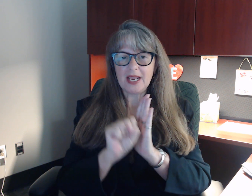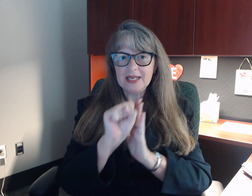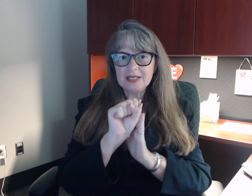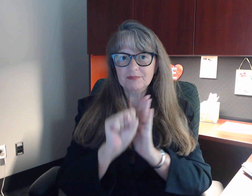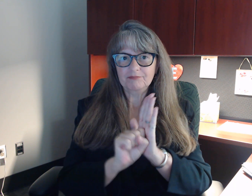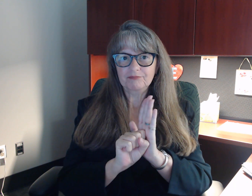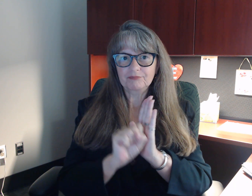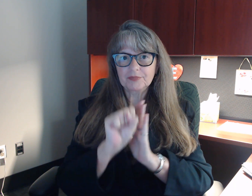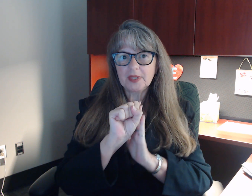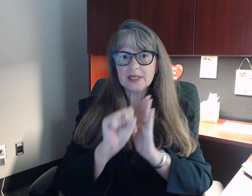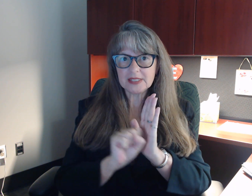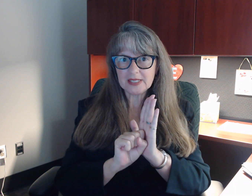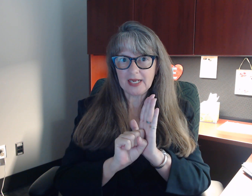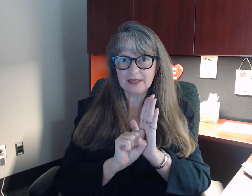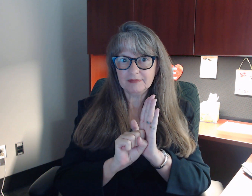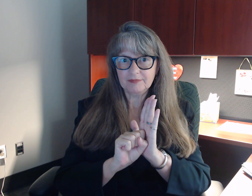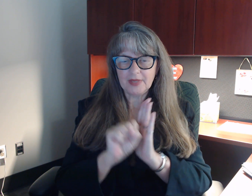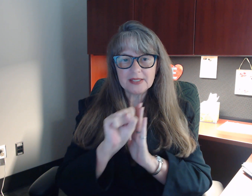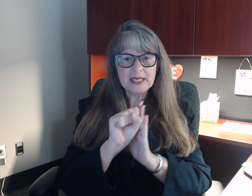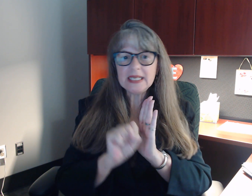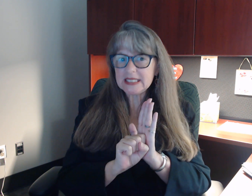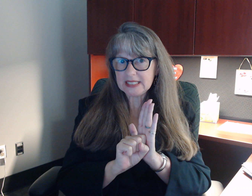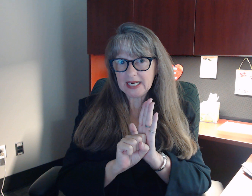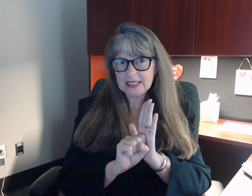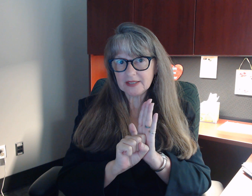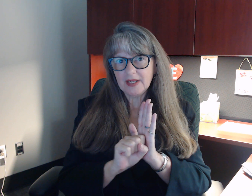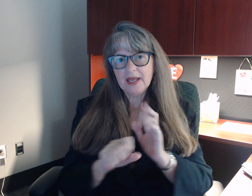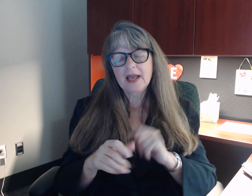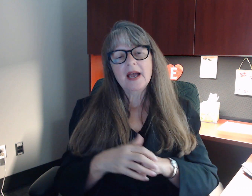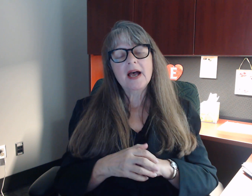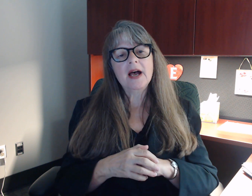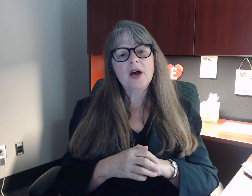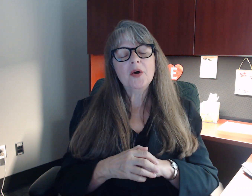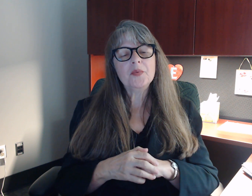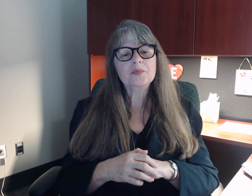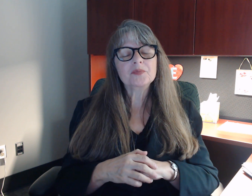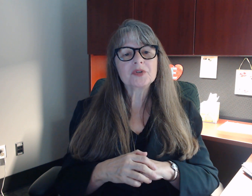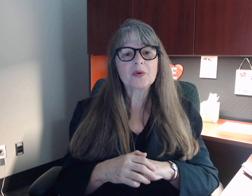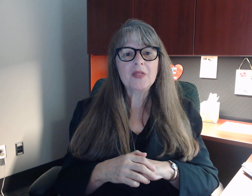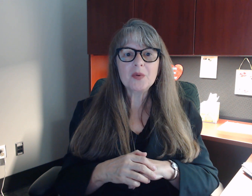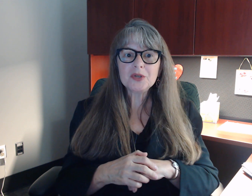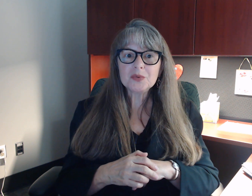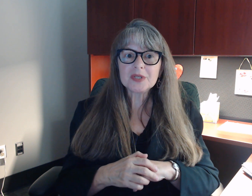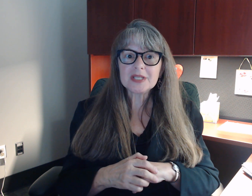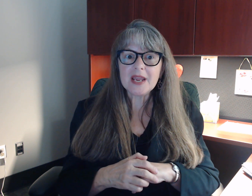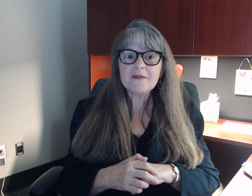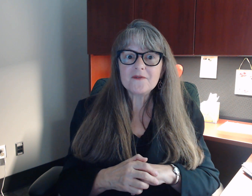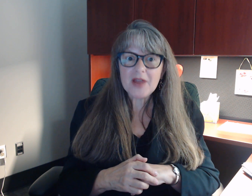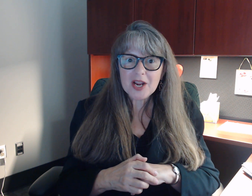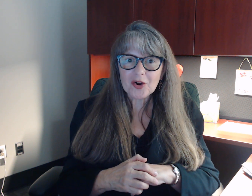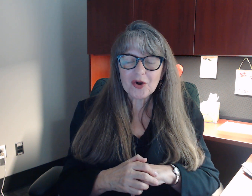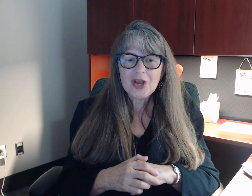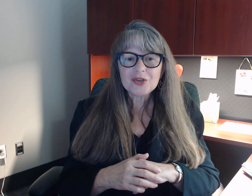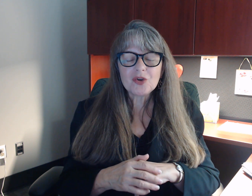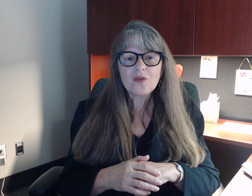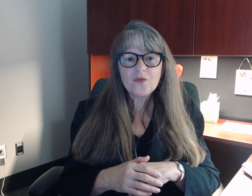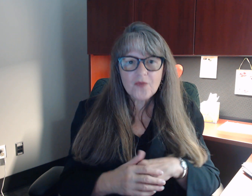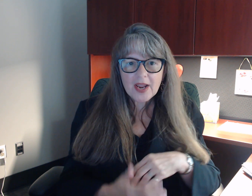state, state. That's any state. And then we do the state fair. So fair